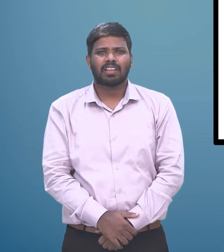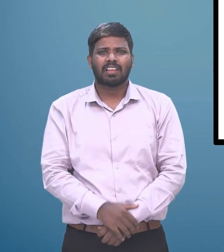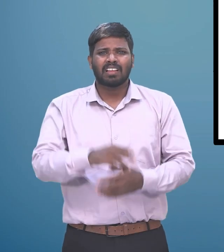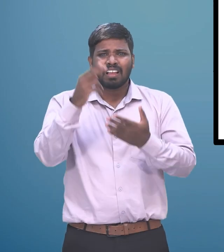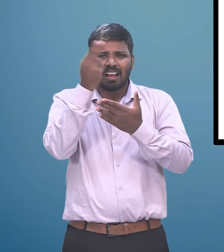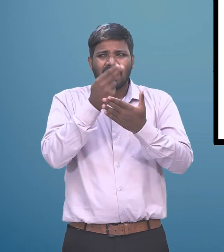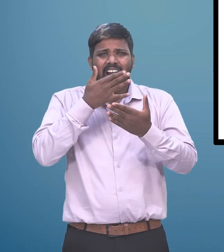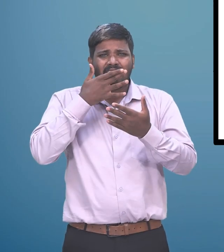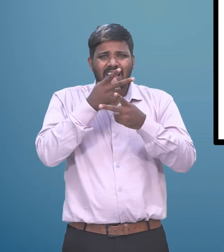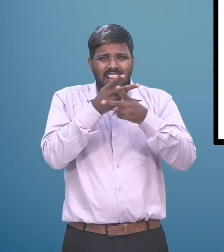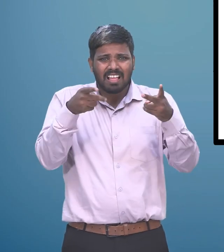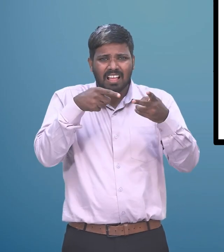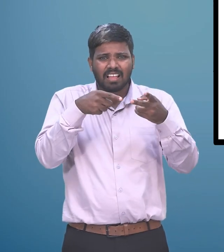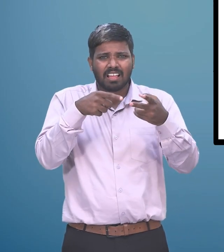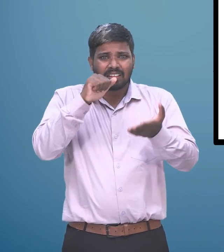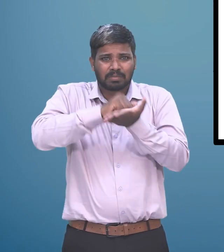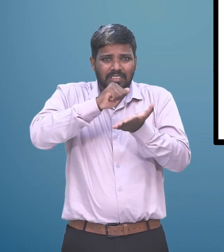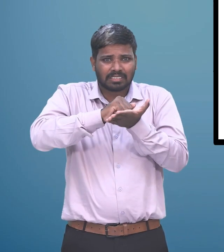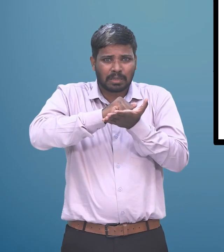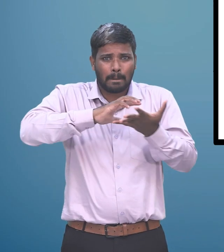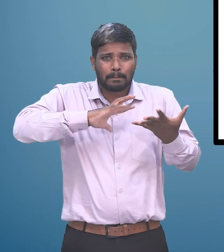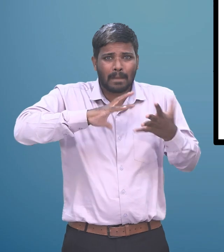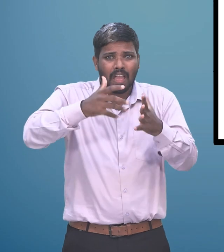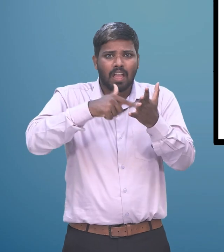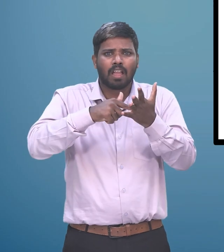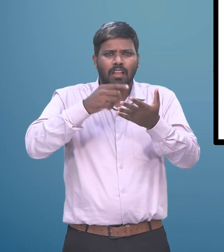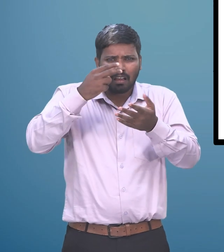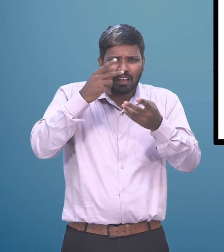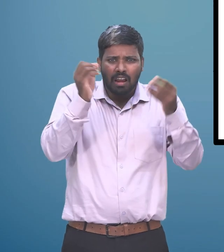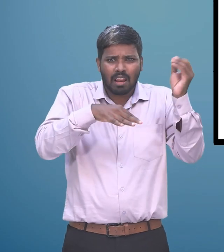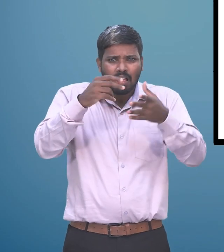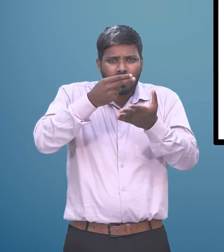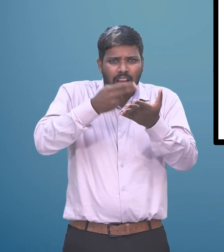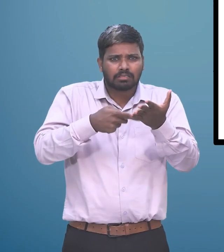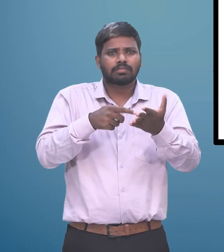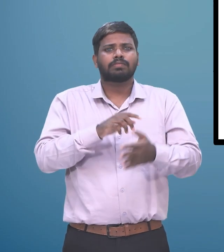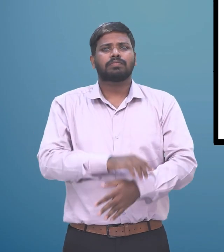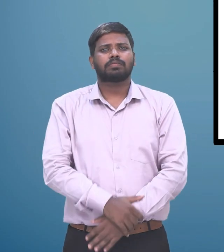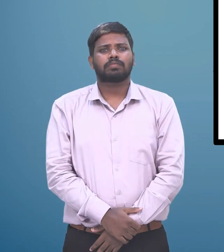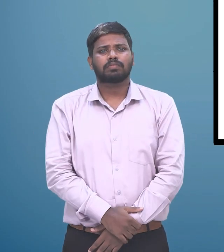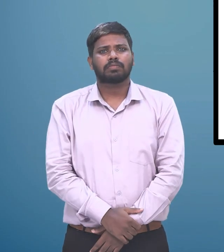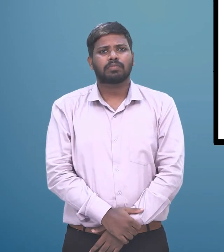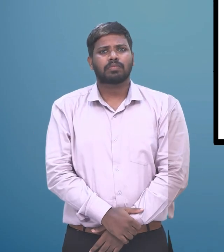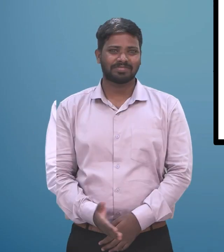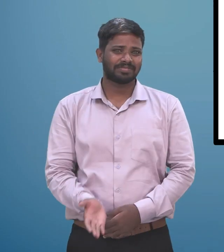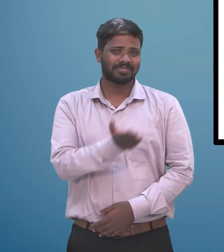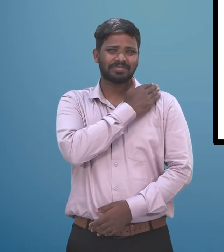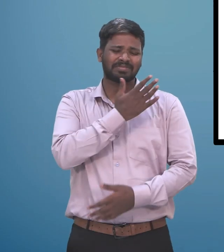woven. Finally, there are endless variations in the colors, which are produced from many kinds of pigments. The sari